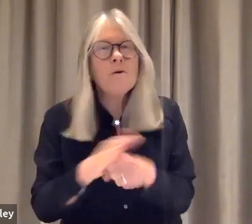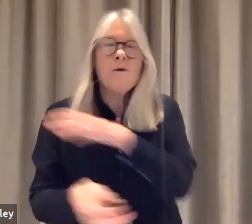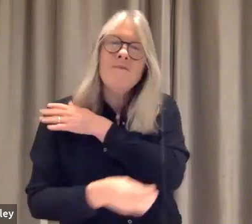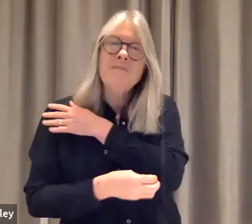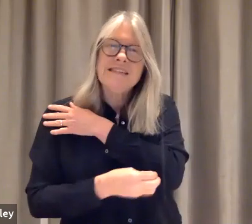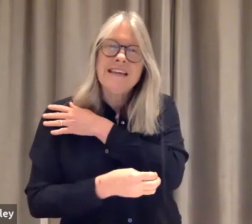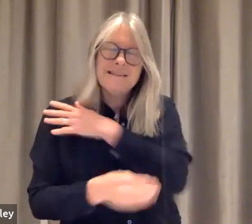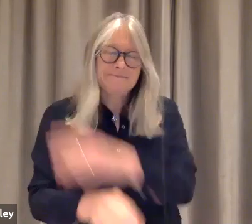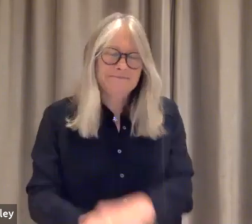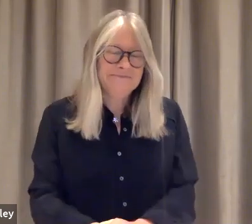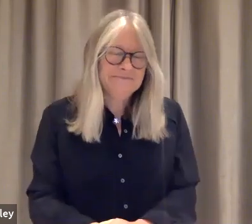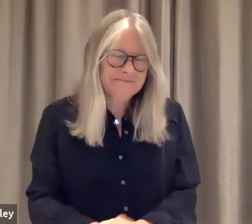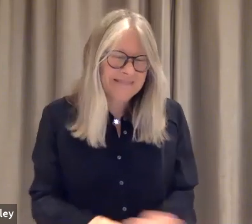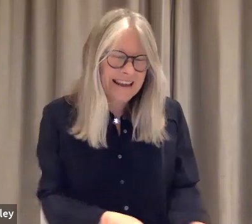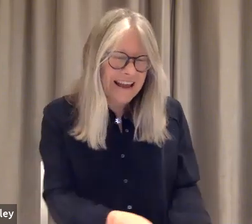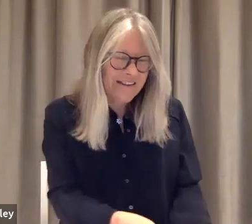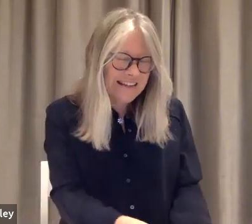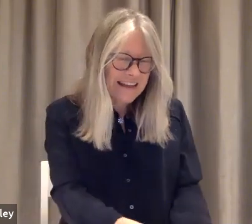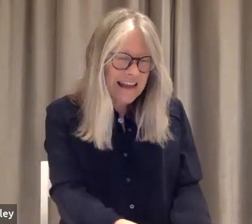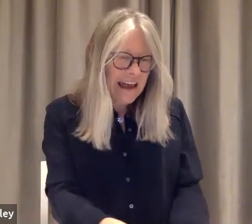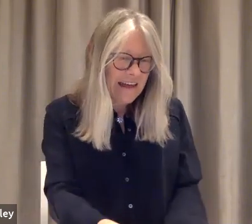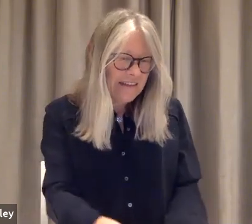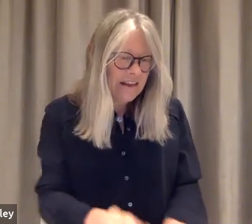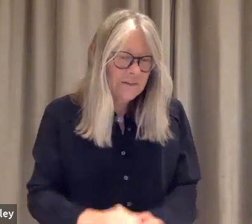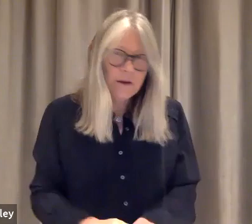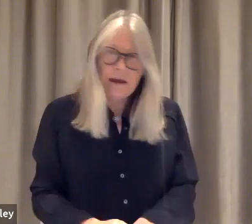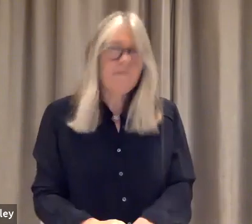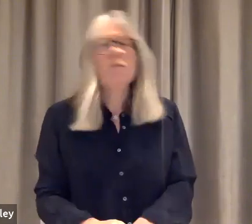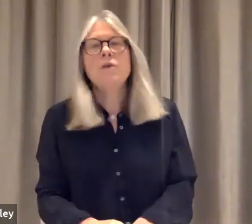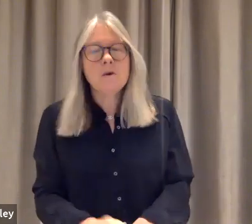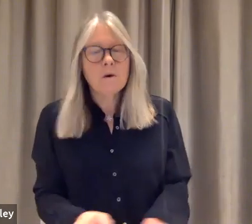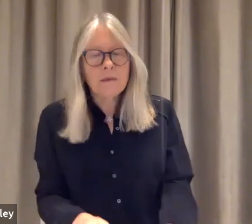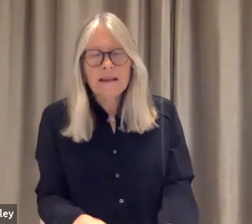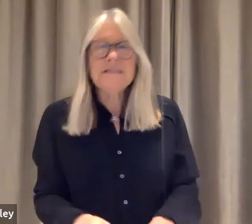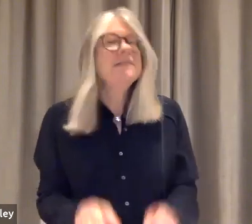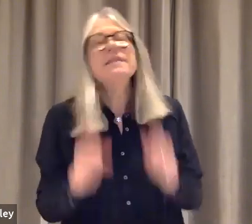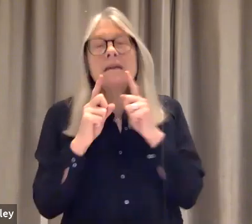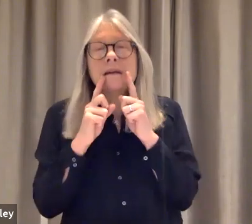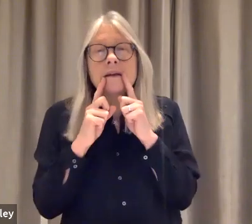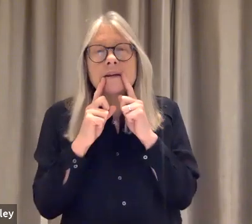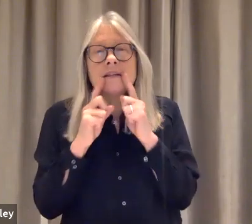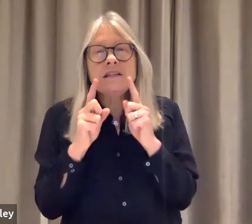more biscuits. Great. And the last word I have for you on my list is